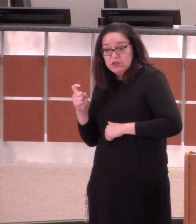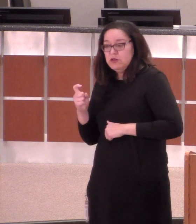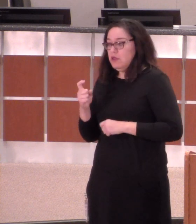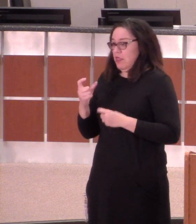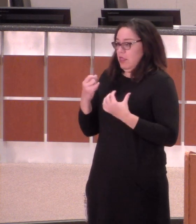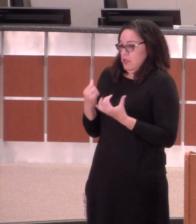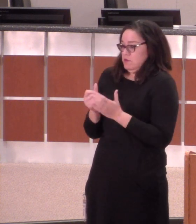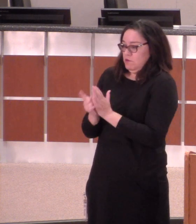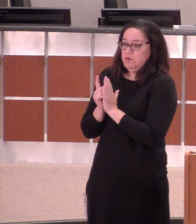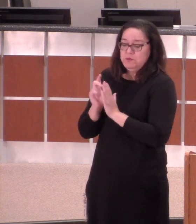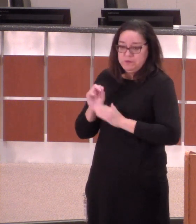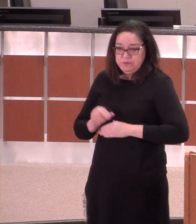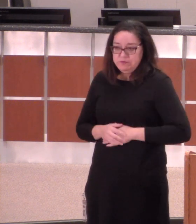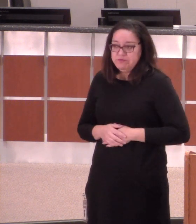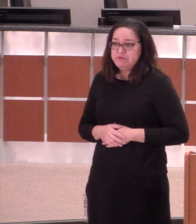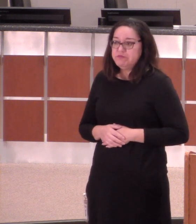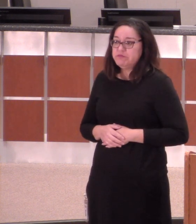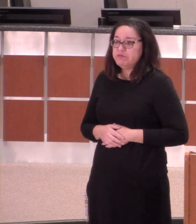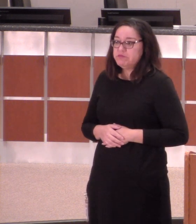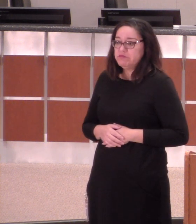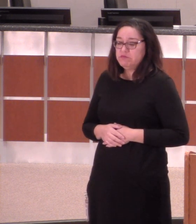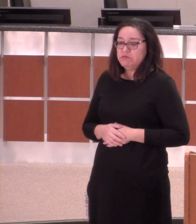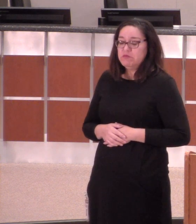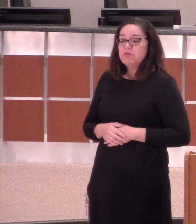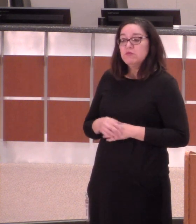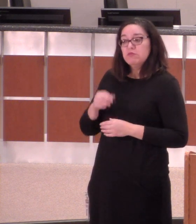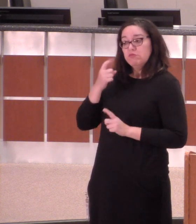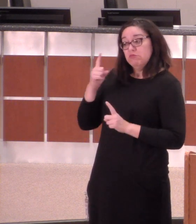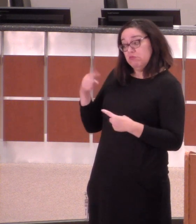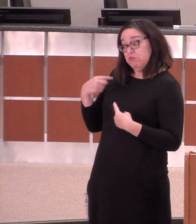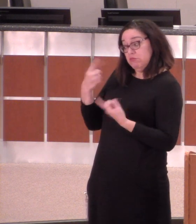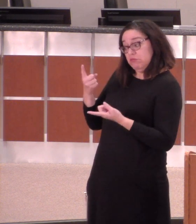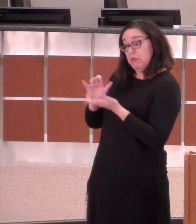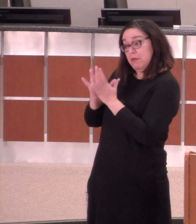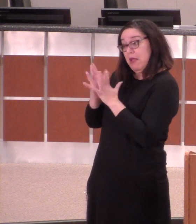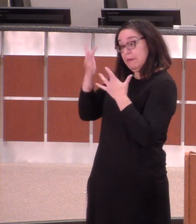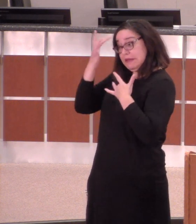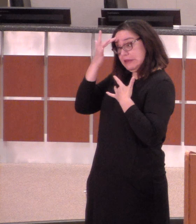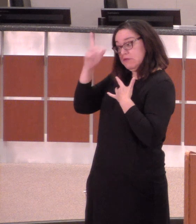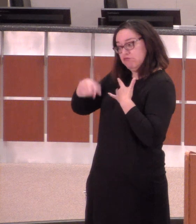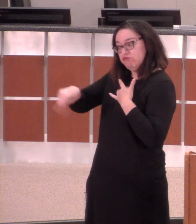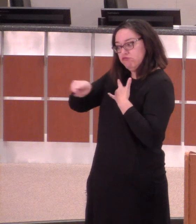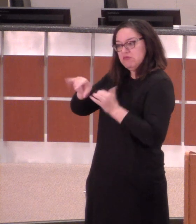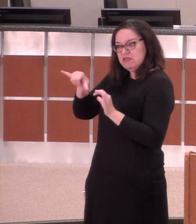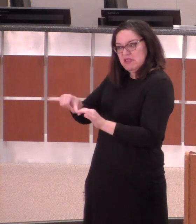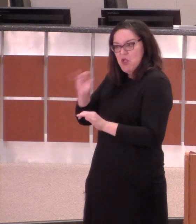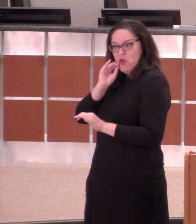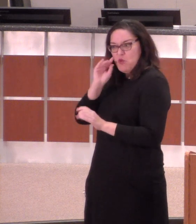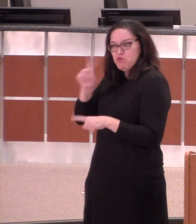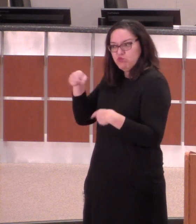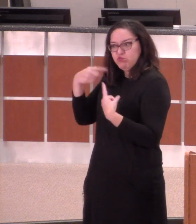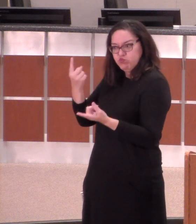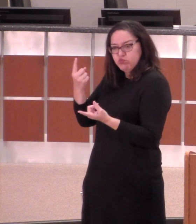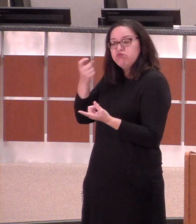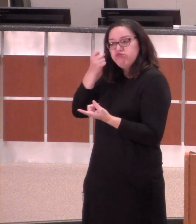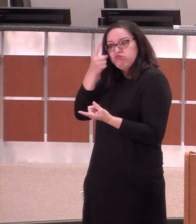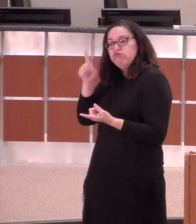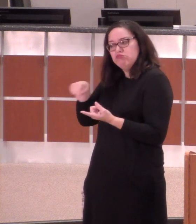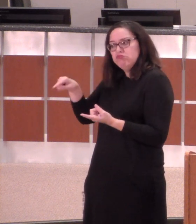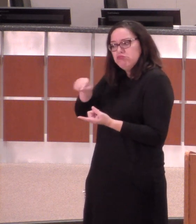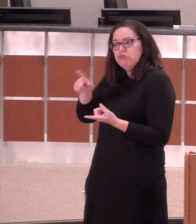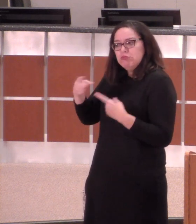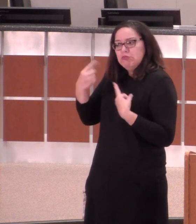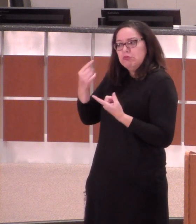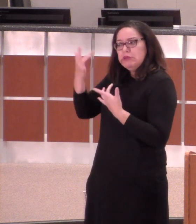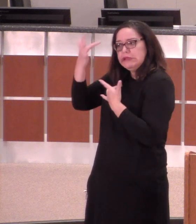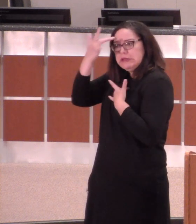Not at this time. They have, since he became sick, they have stayed home. I will tell you, they have been sick, but